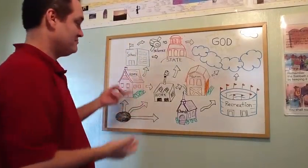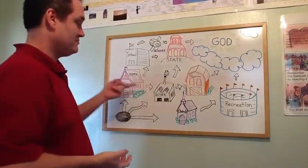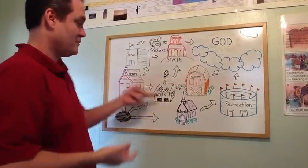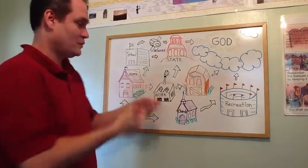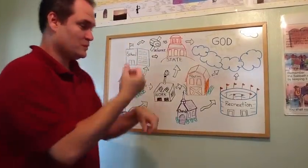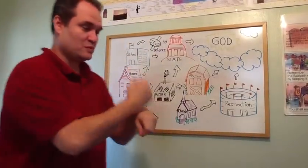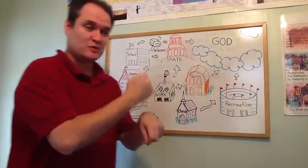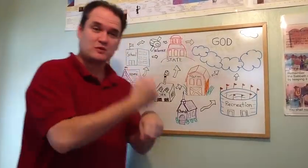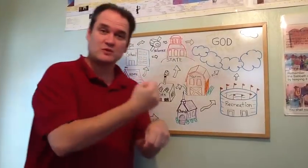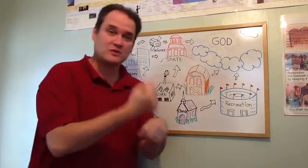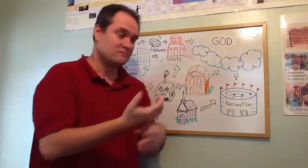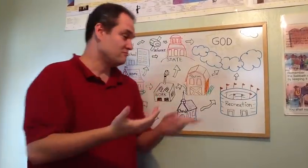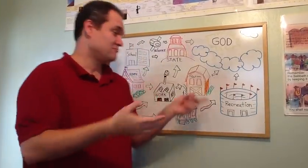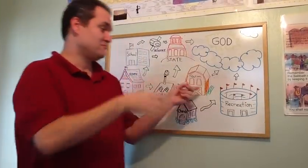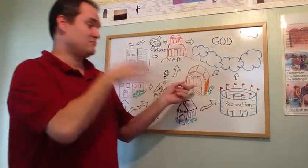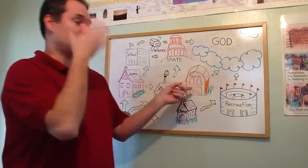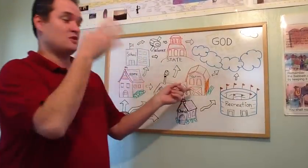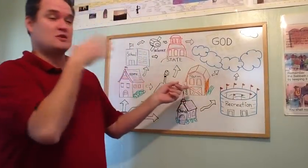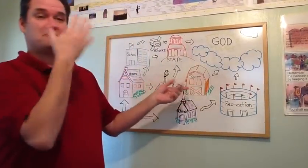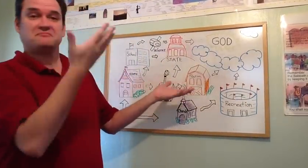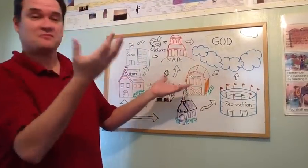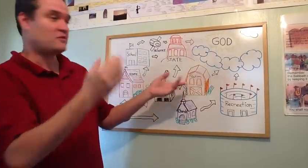know, our daily lives.